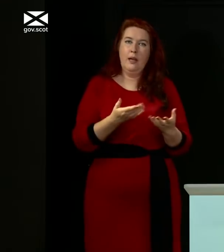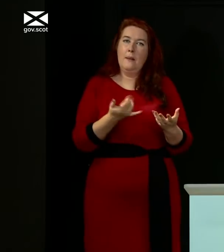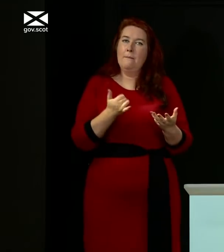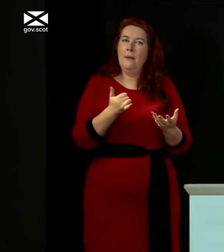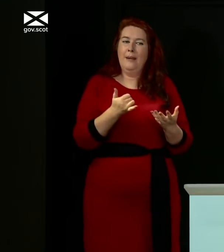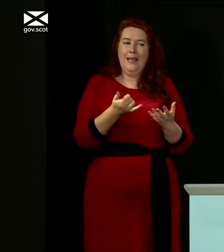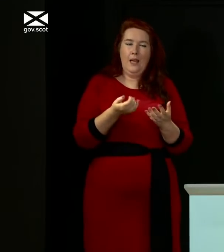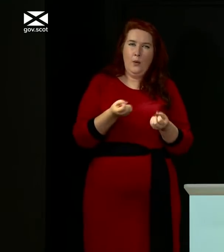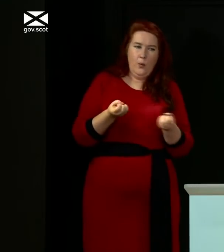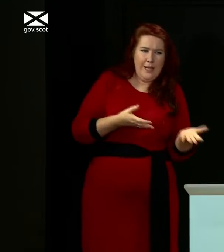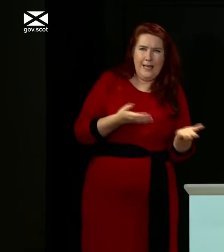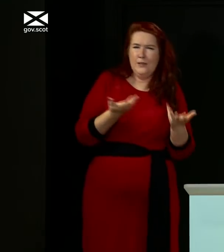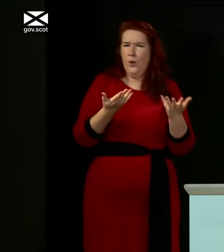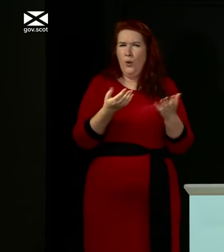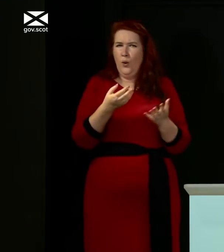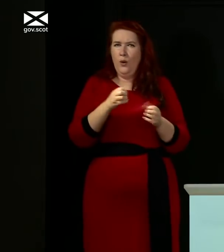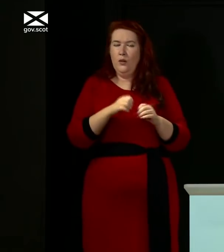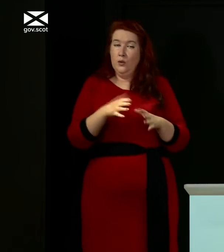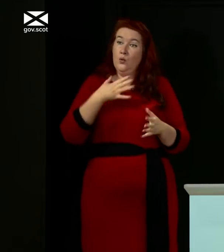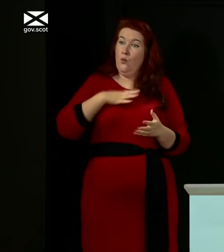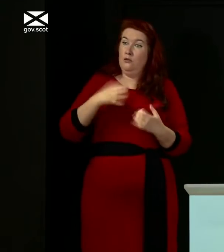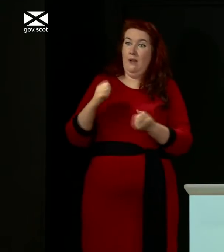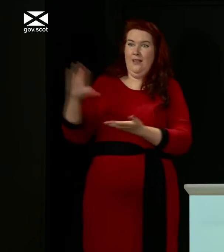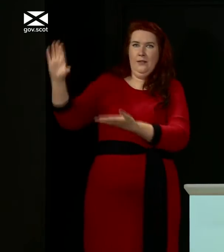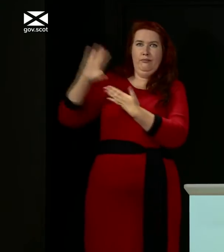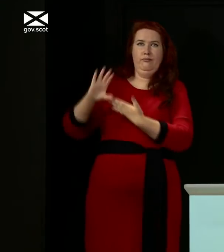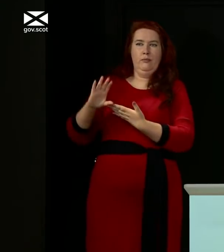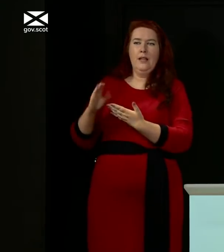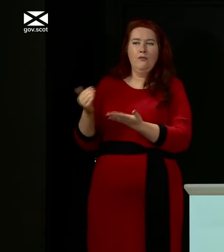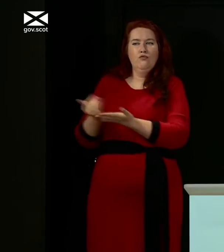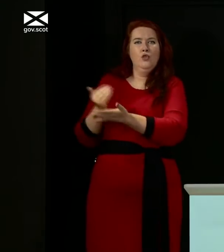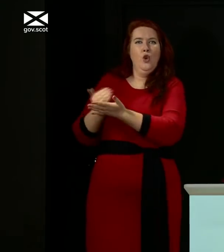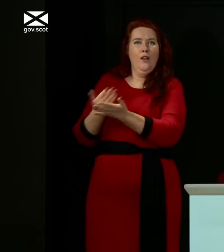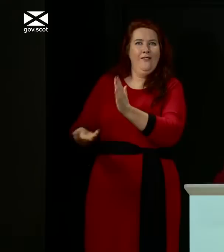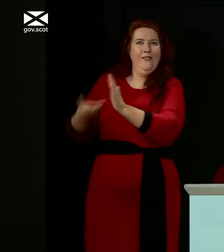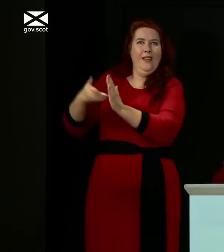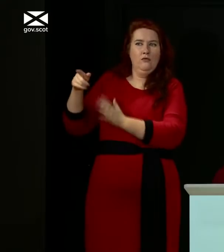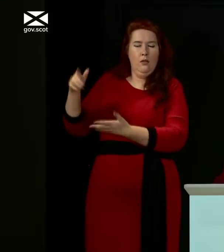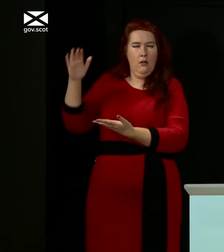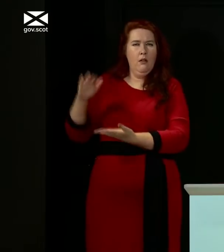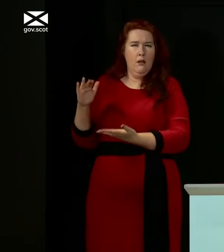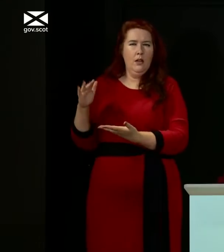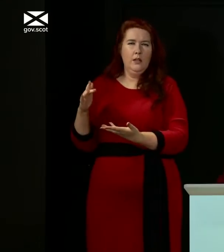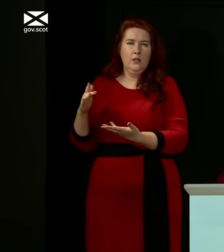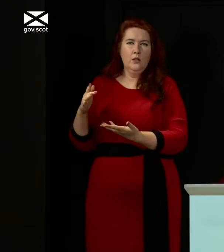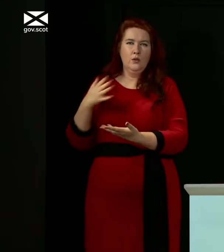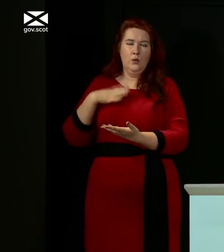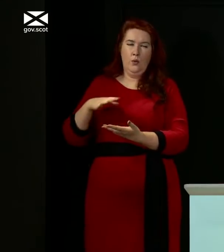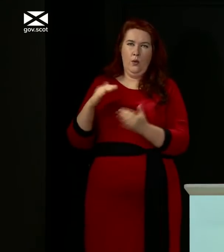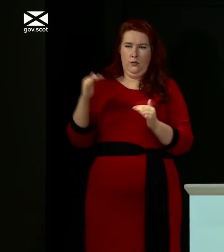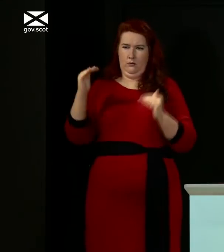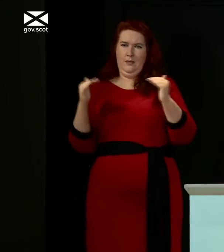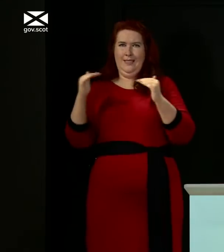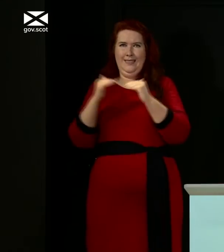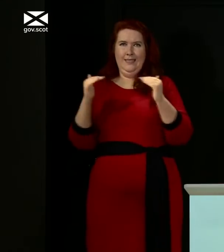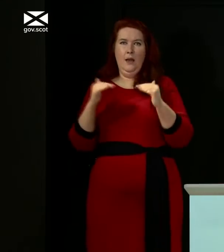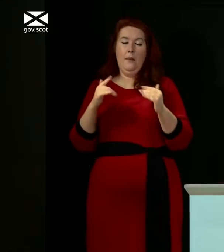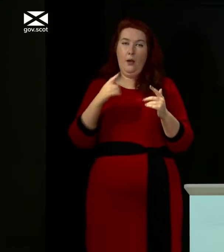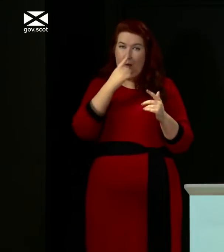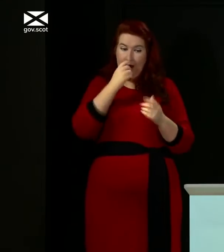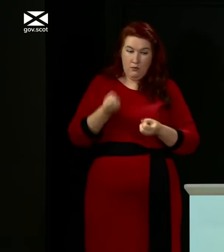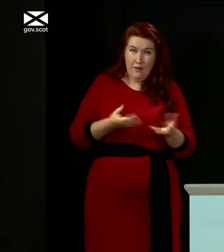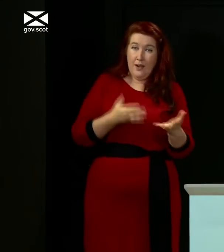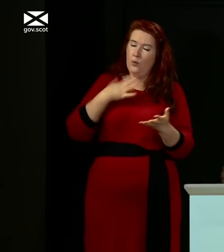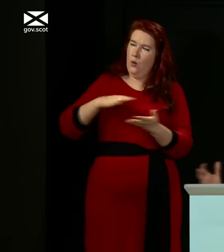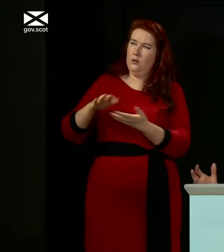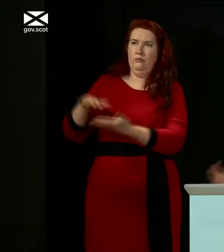wastage or something like that. So you'd always want to have some doses in reserve. So you'll never want these two figures to be